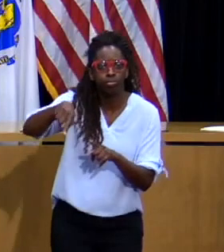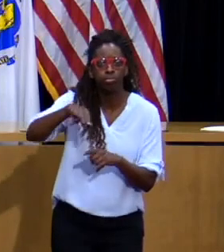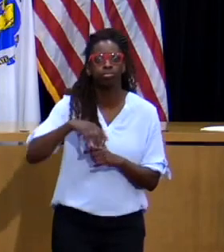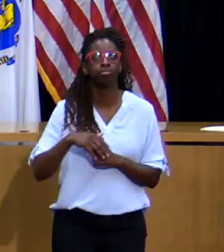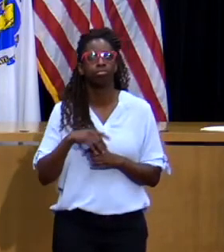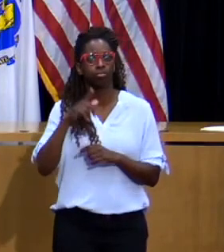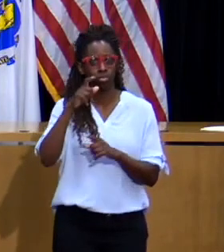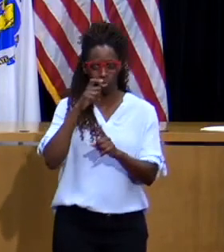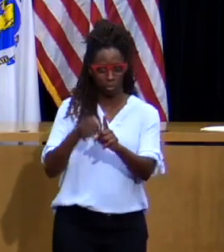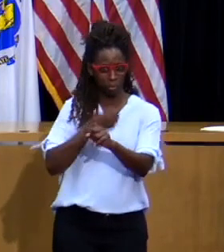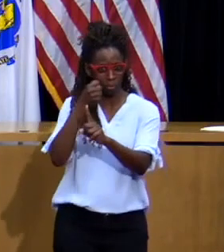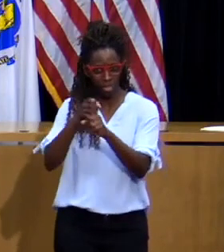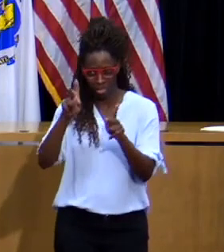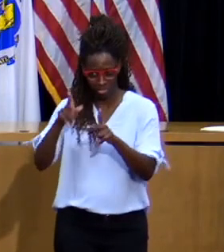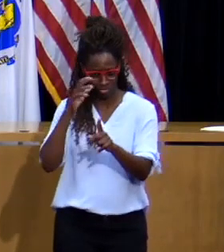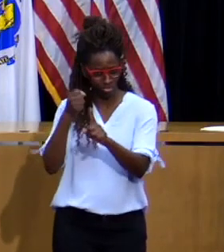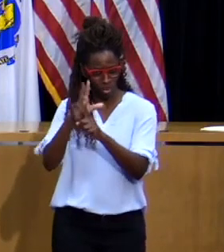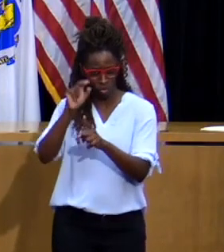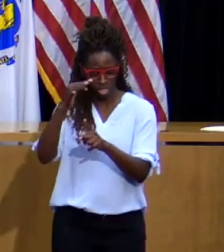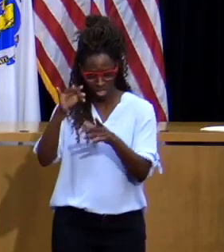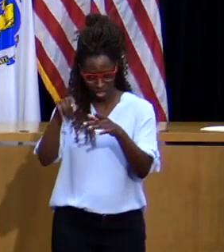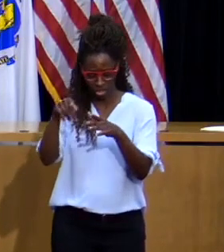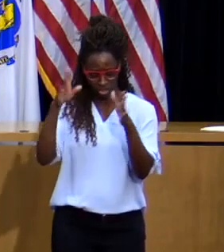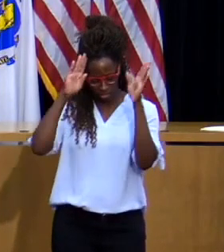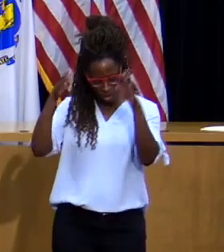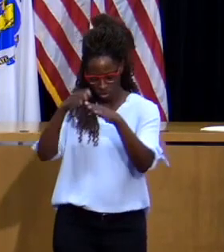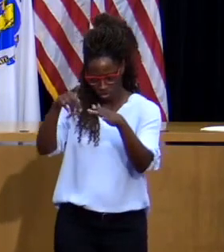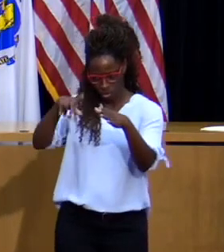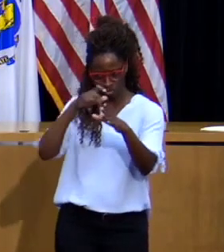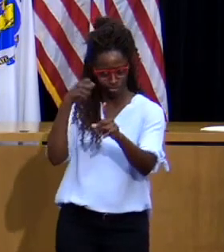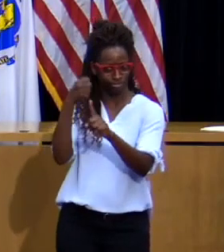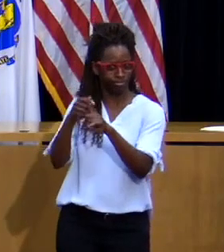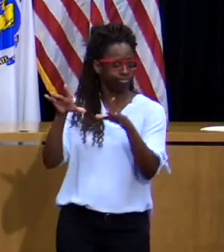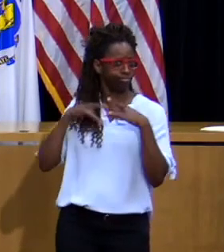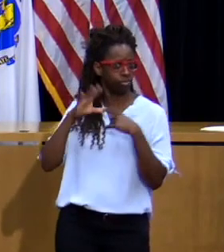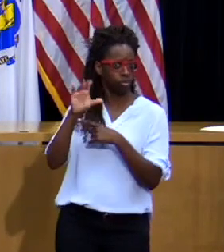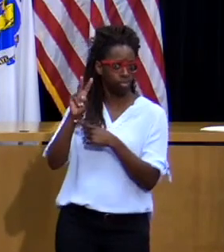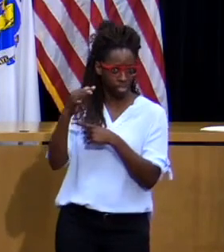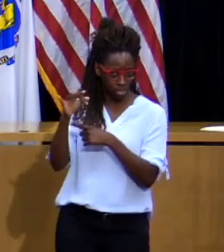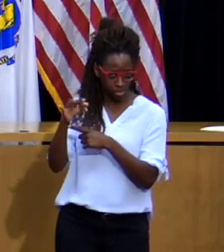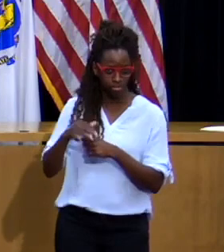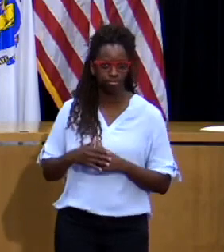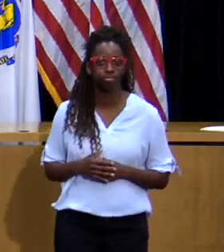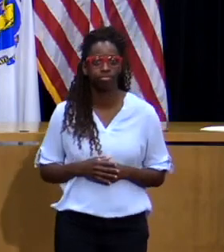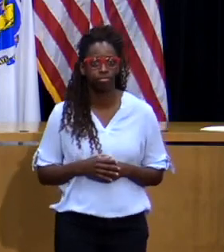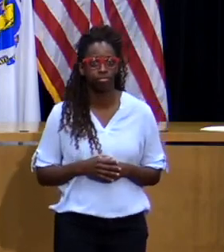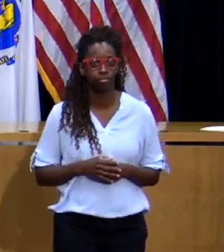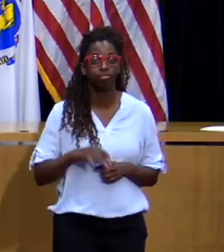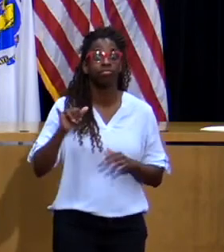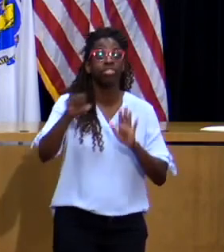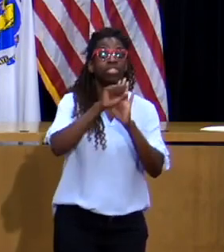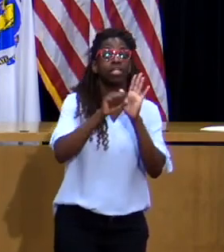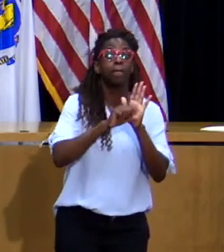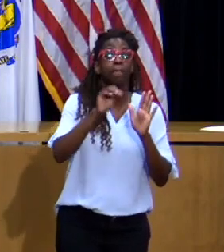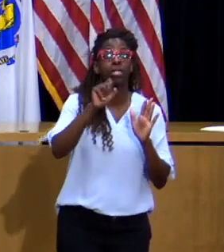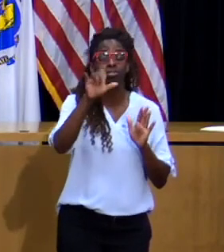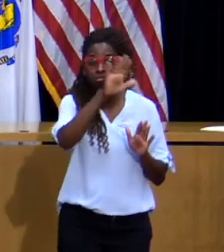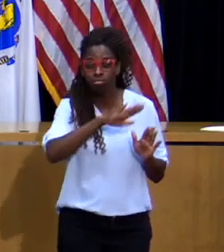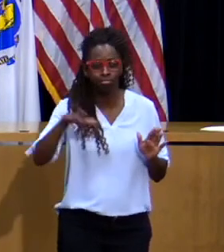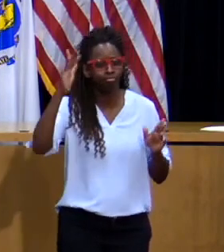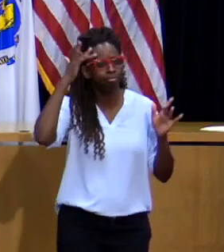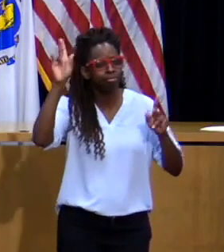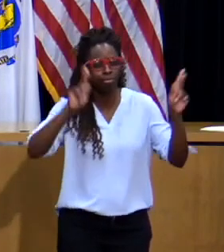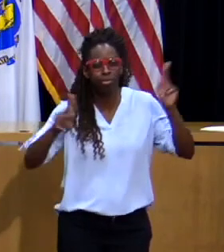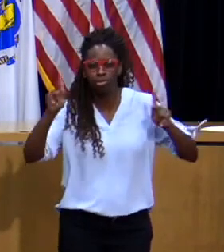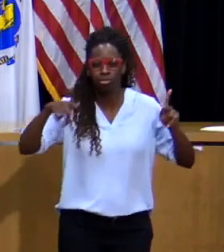virus. The Commonwealth is home to some of the brightest minds, of course, in our healthcare community especially, and